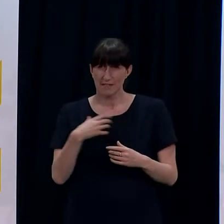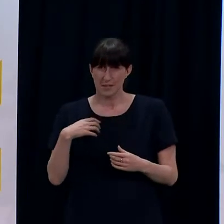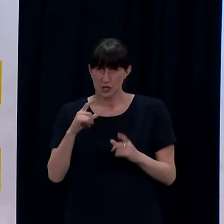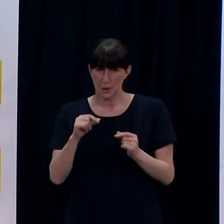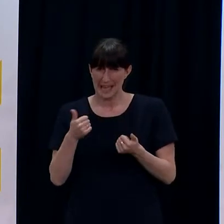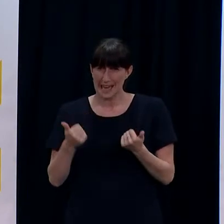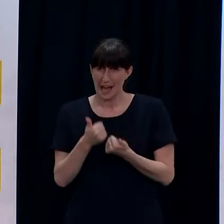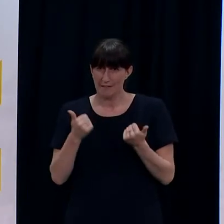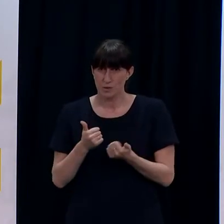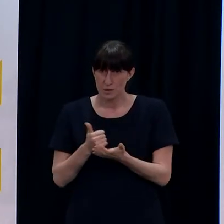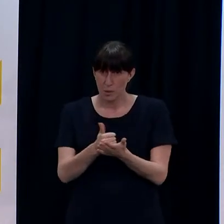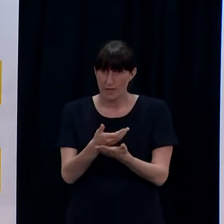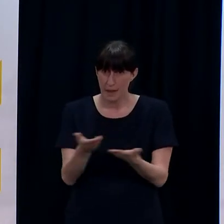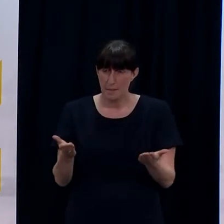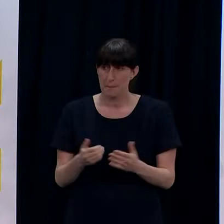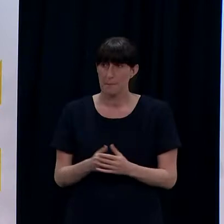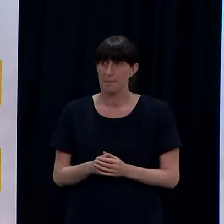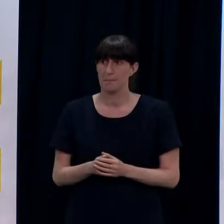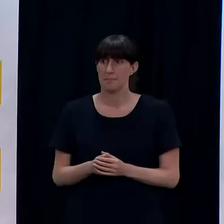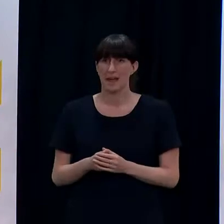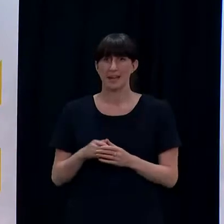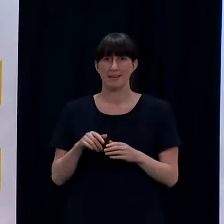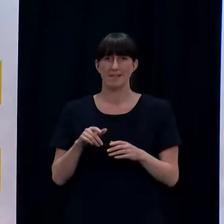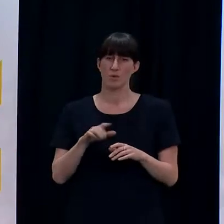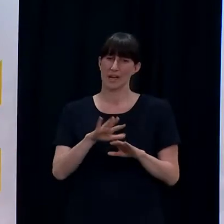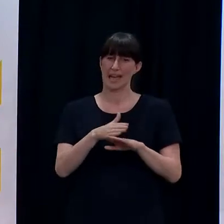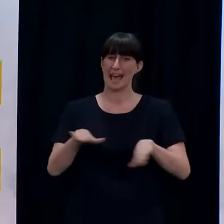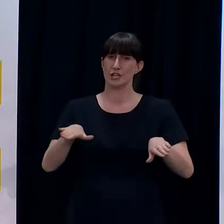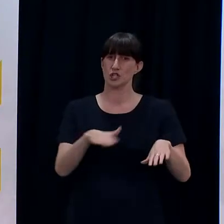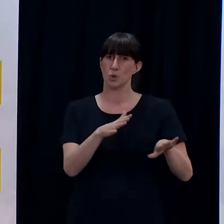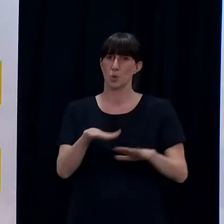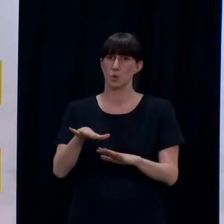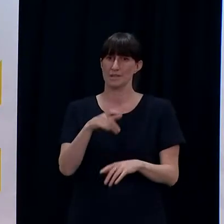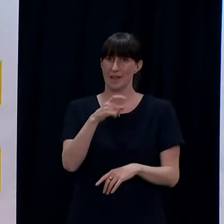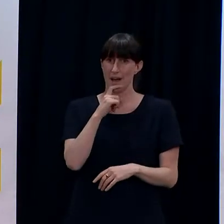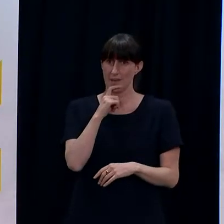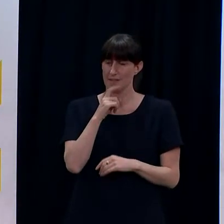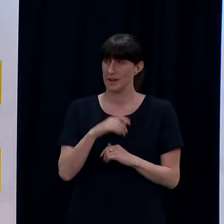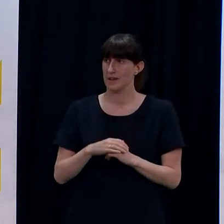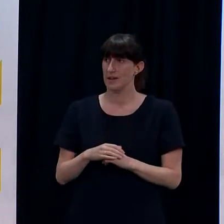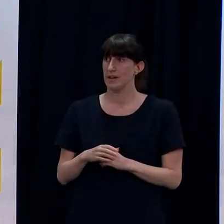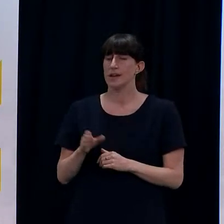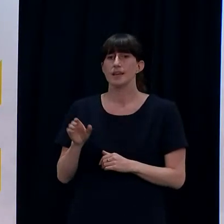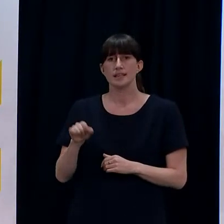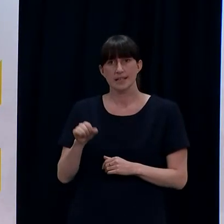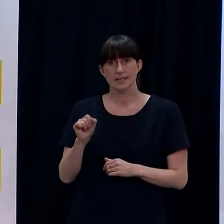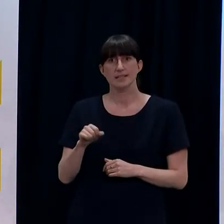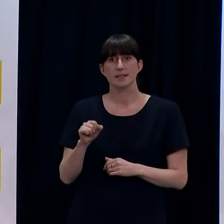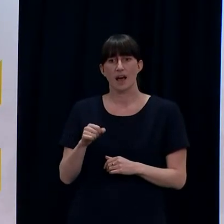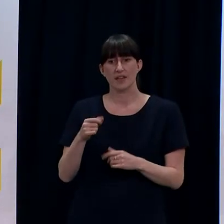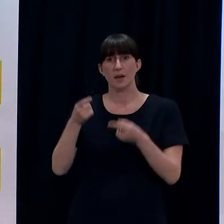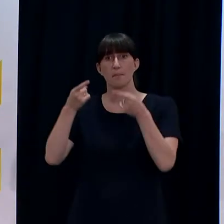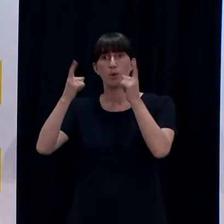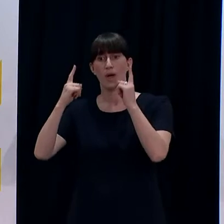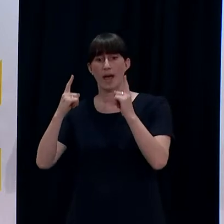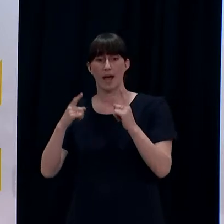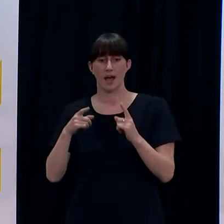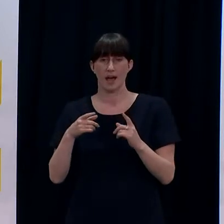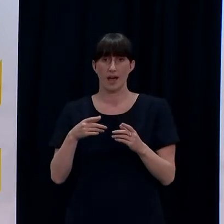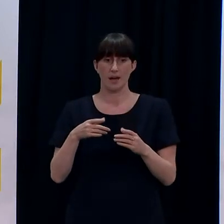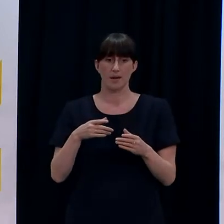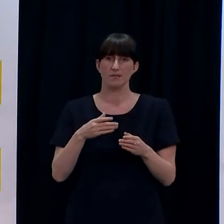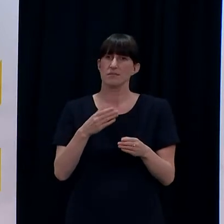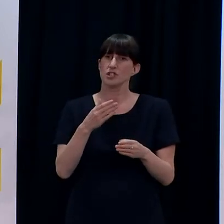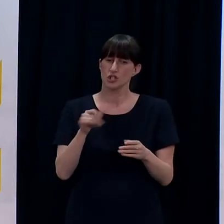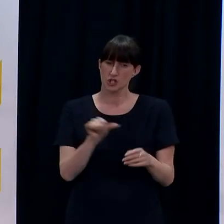of casual workers, and I do think it's important that conversations take place between employers and their employees